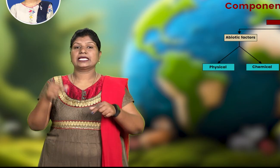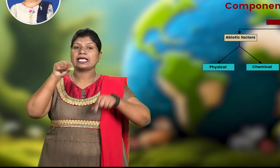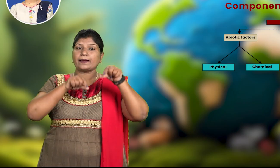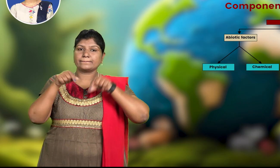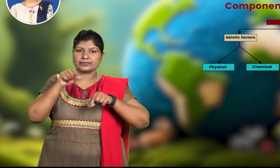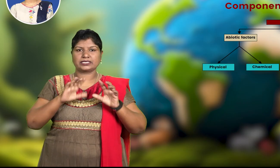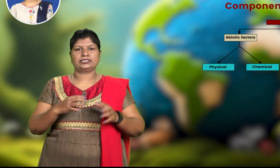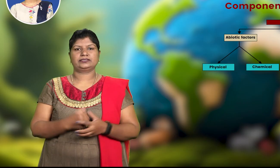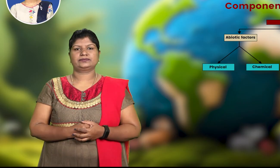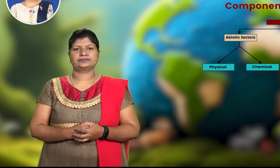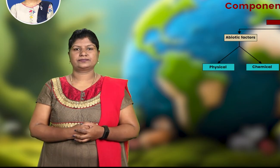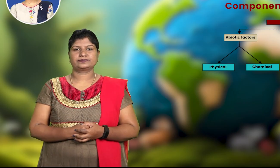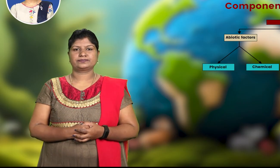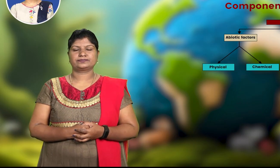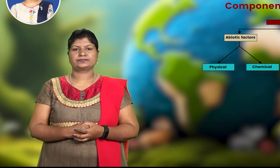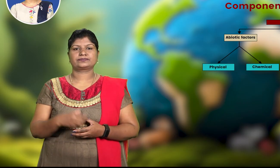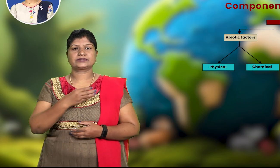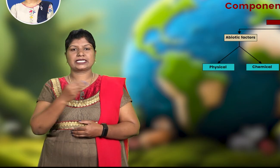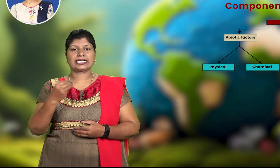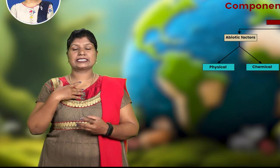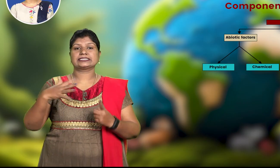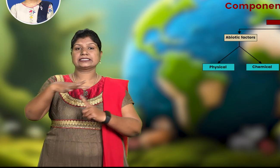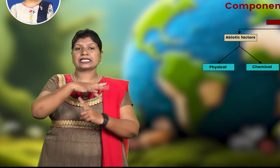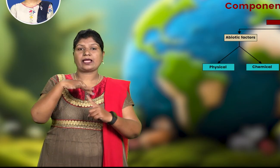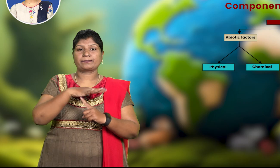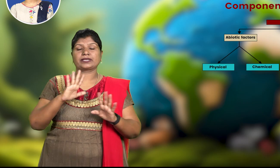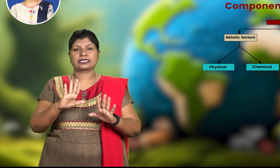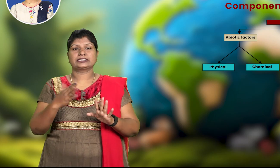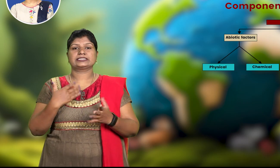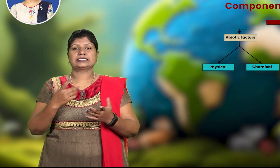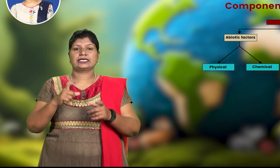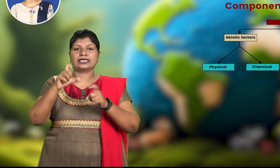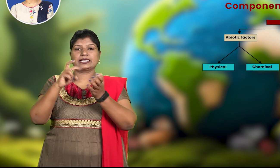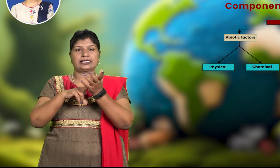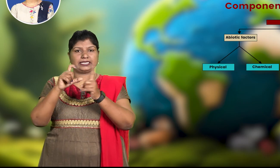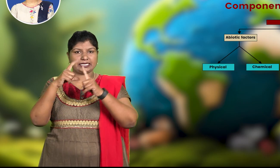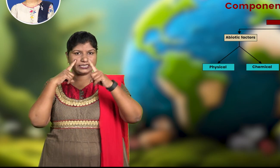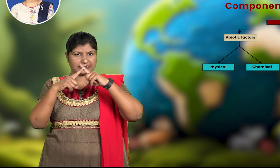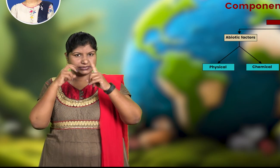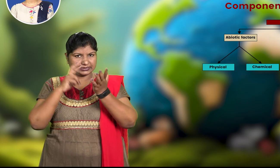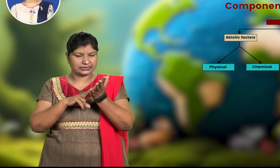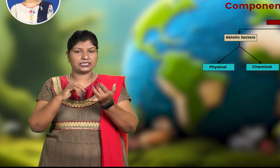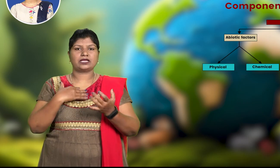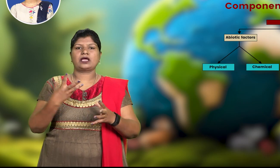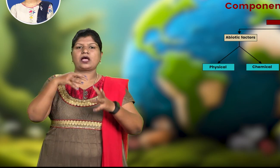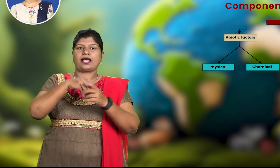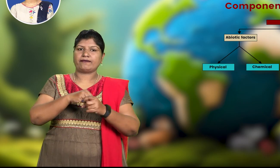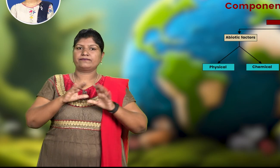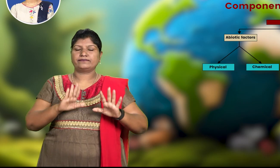chemical, and climatic conditions operating in the environment.